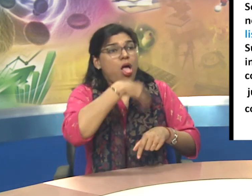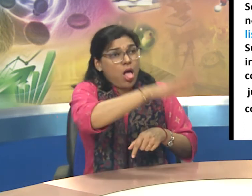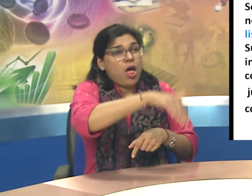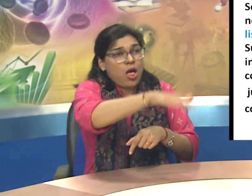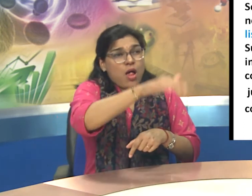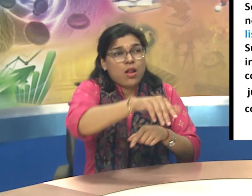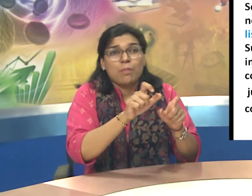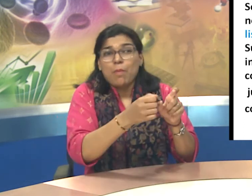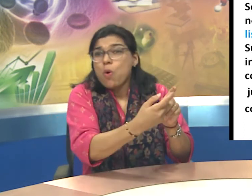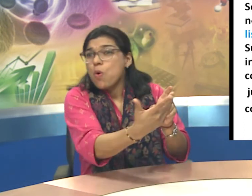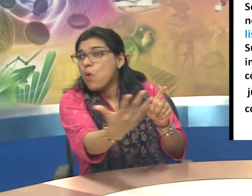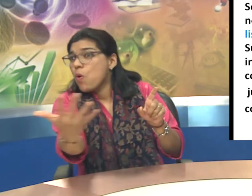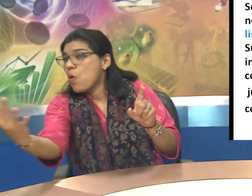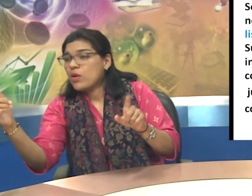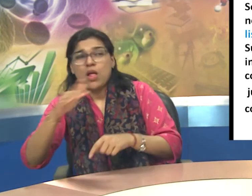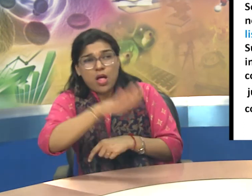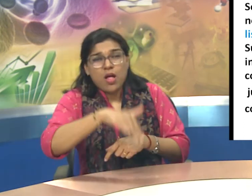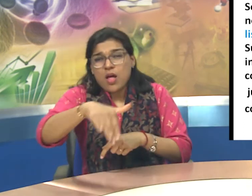Subordinates may believe that the